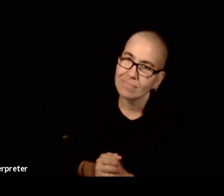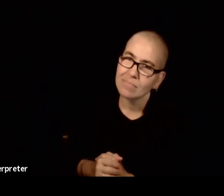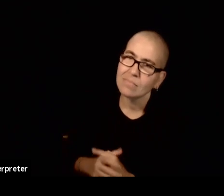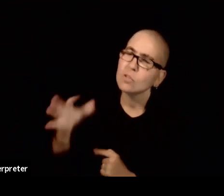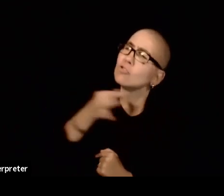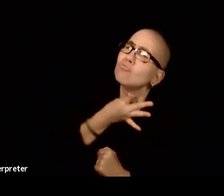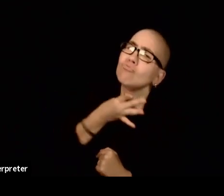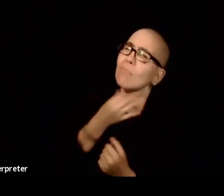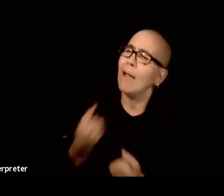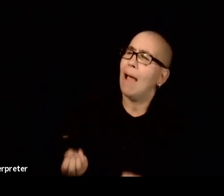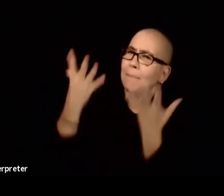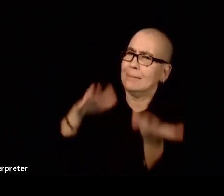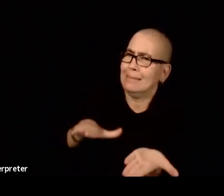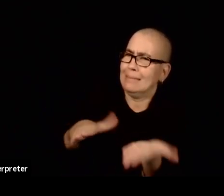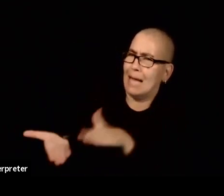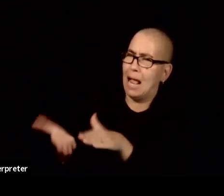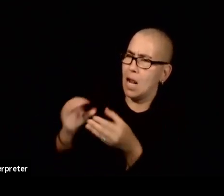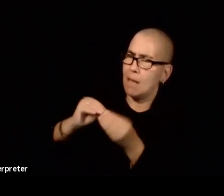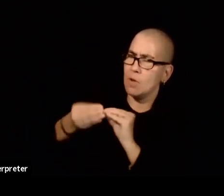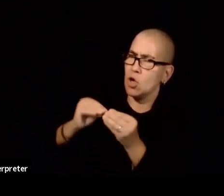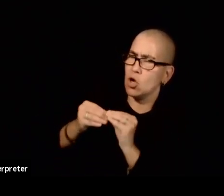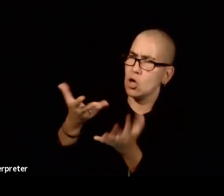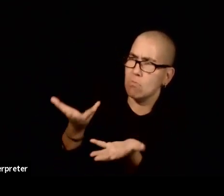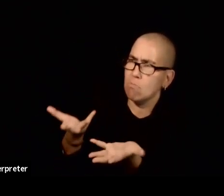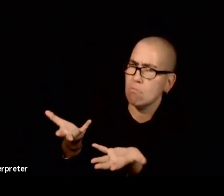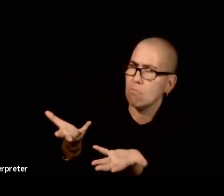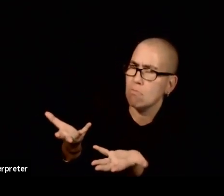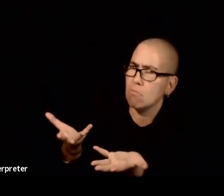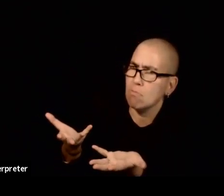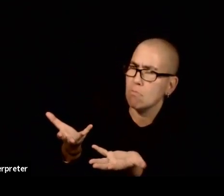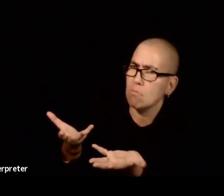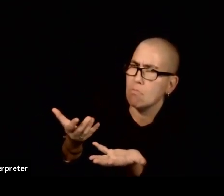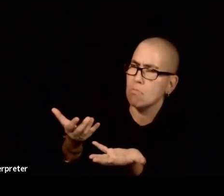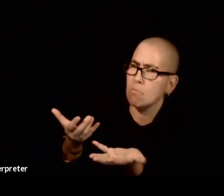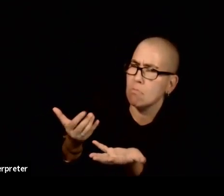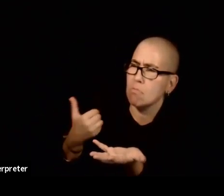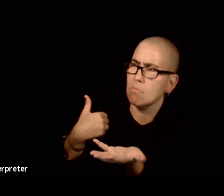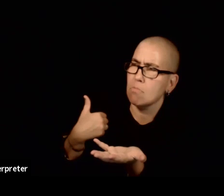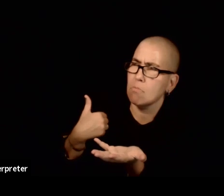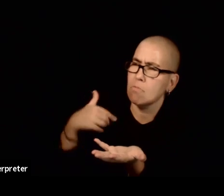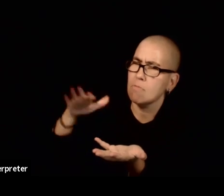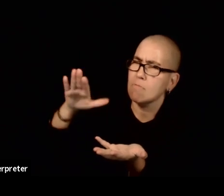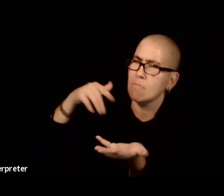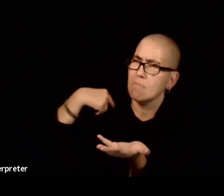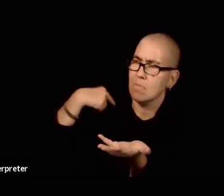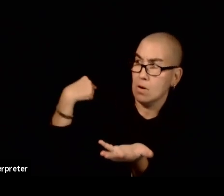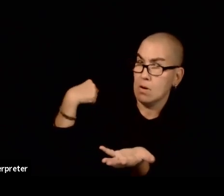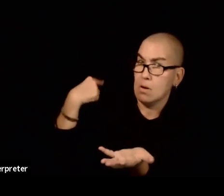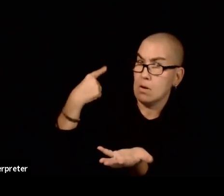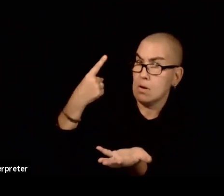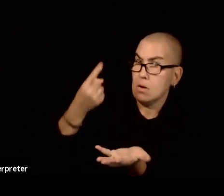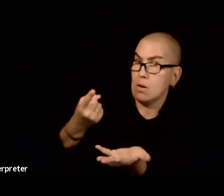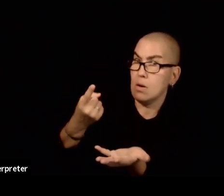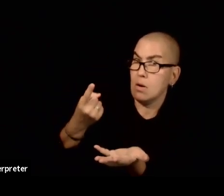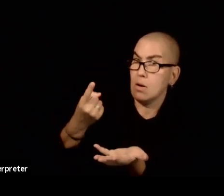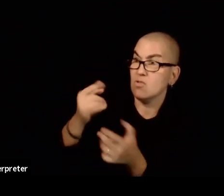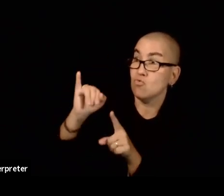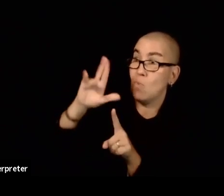date in July, I noticed only one day in July that there were double-digit deaths in the state